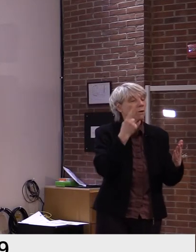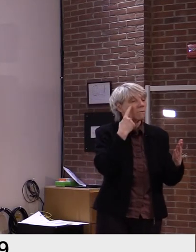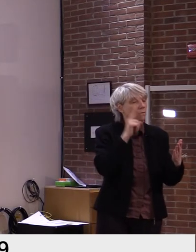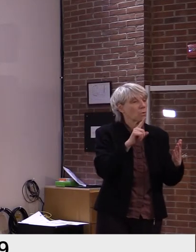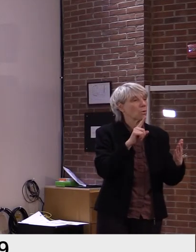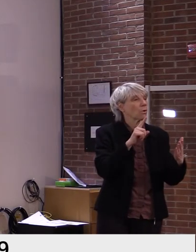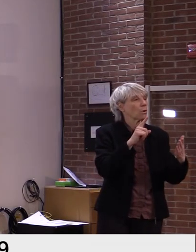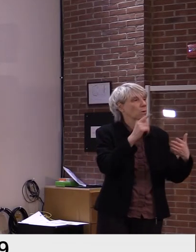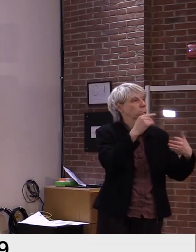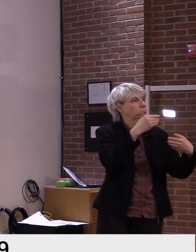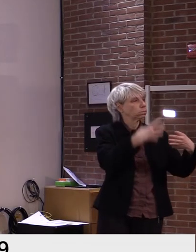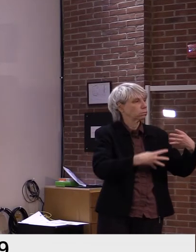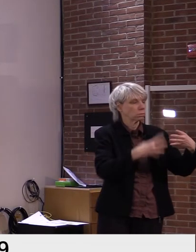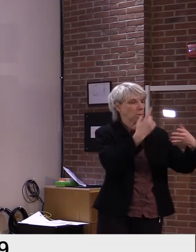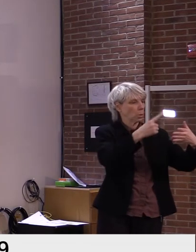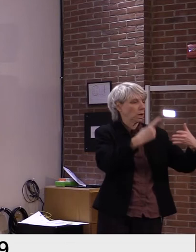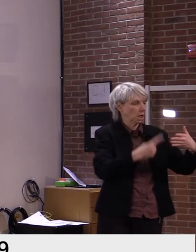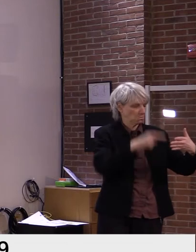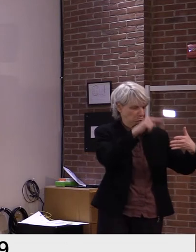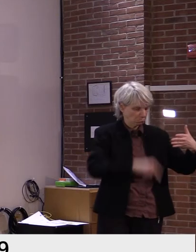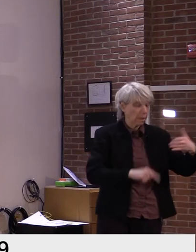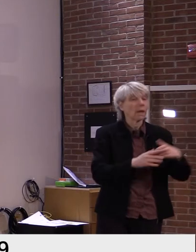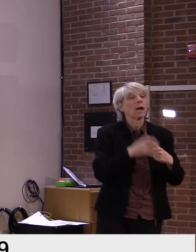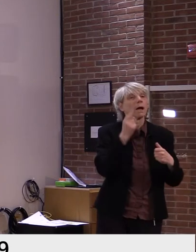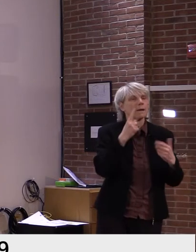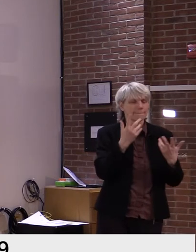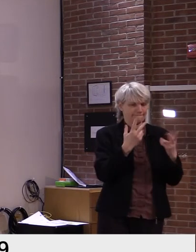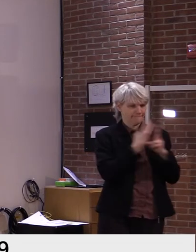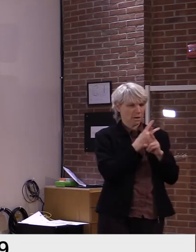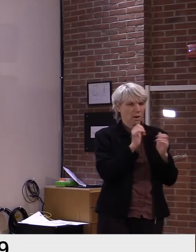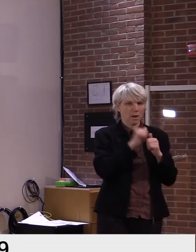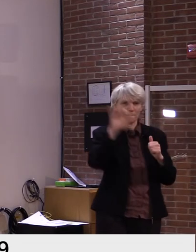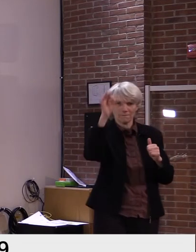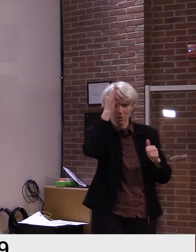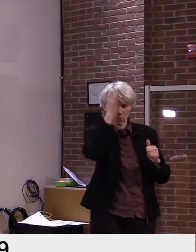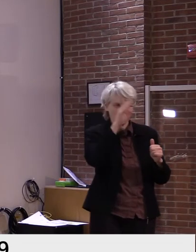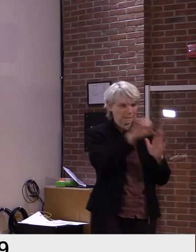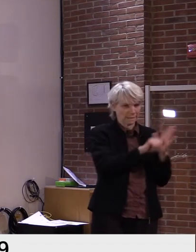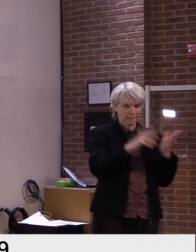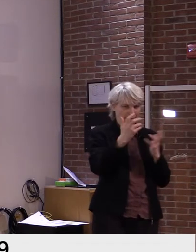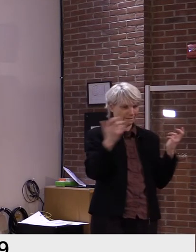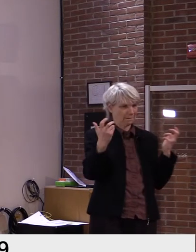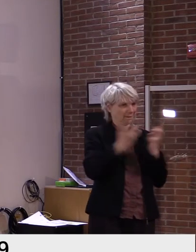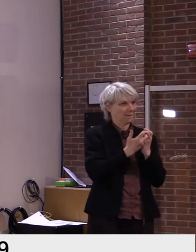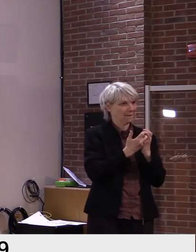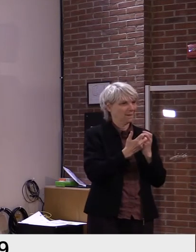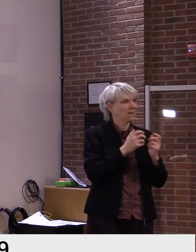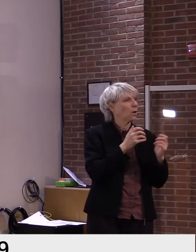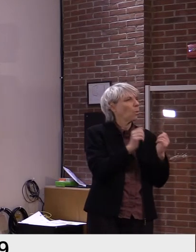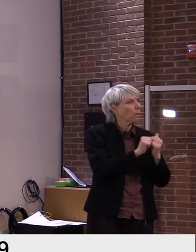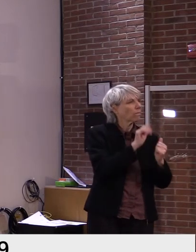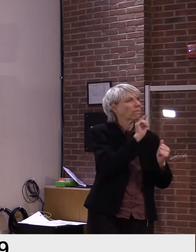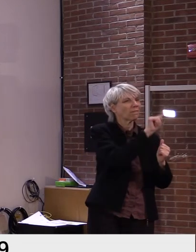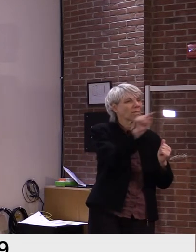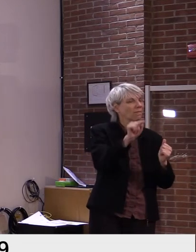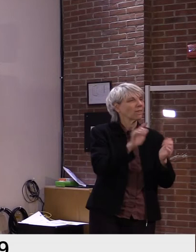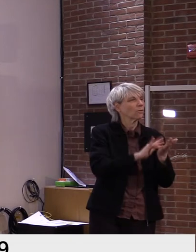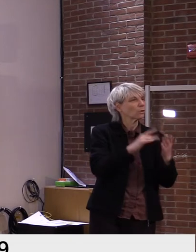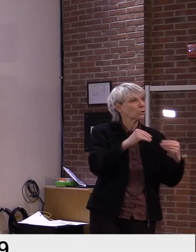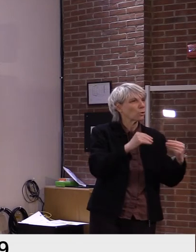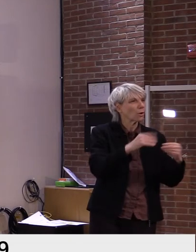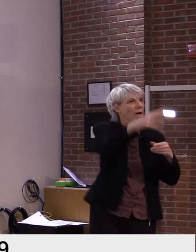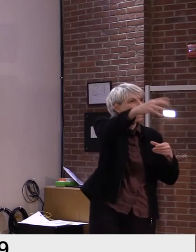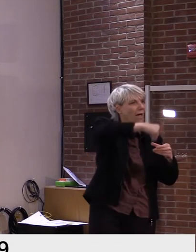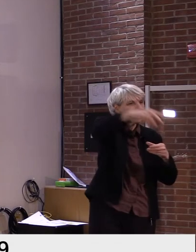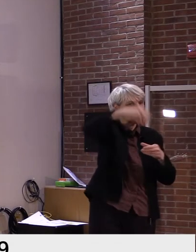systems. We're looking at how we integrate these systems and bringing them on one at a time. I know that Hannaford